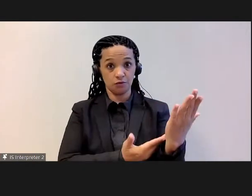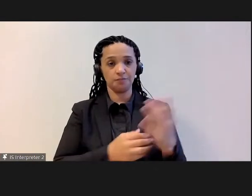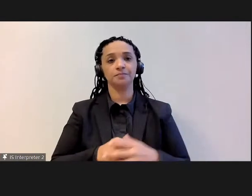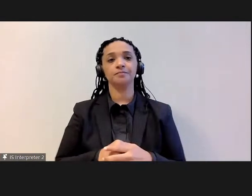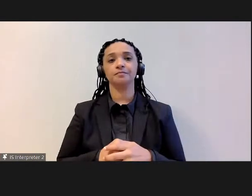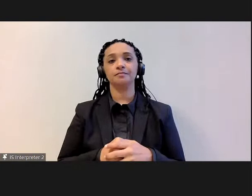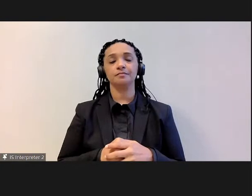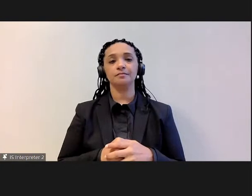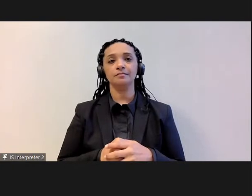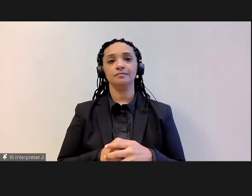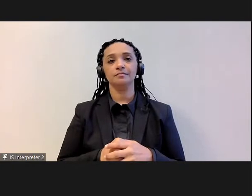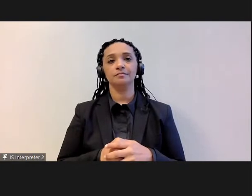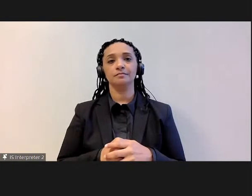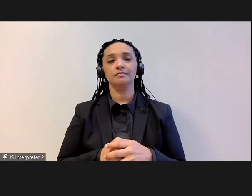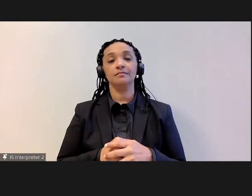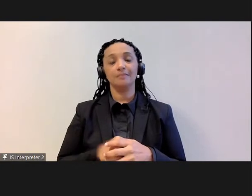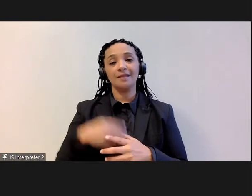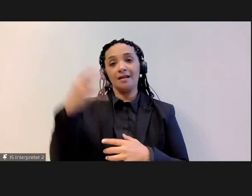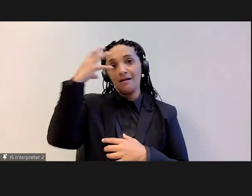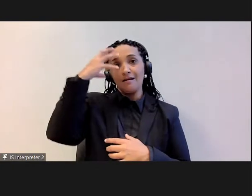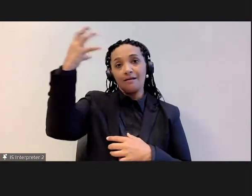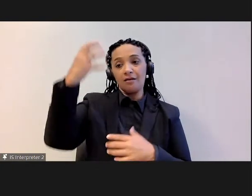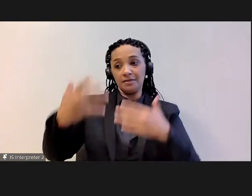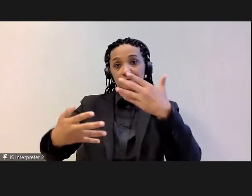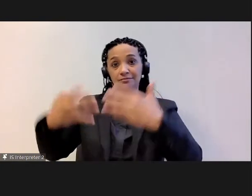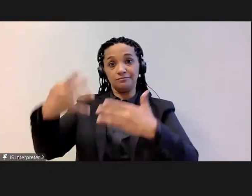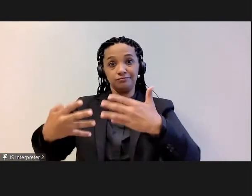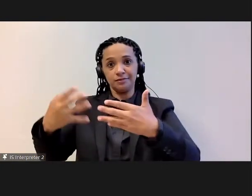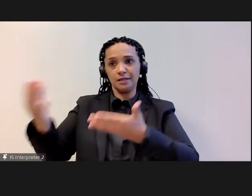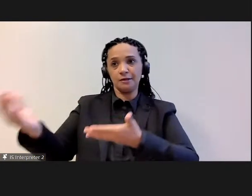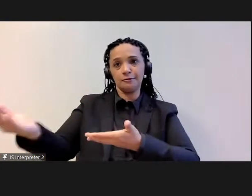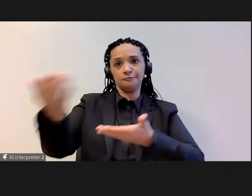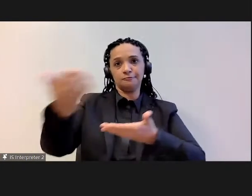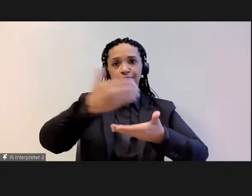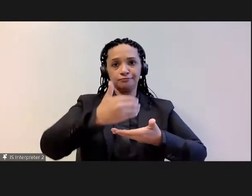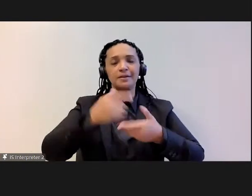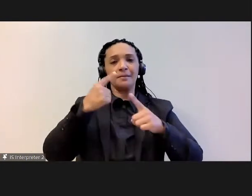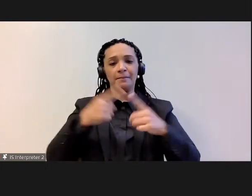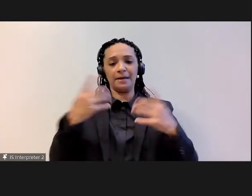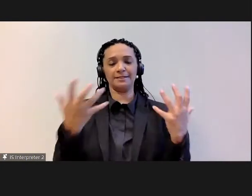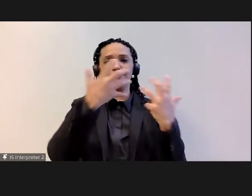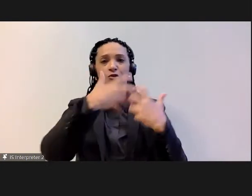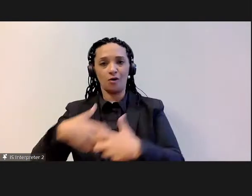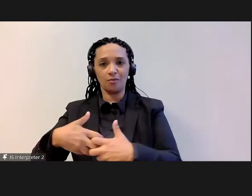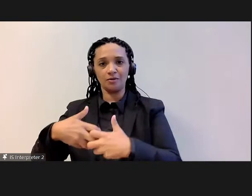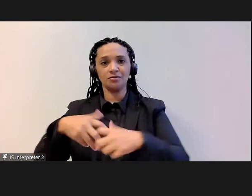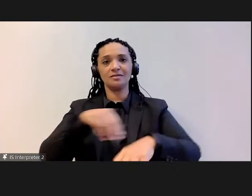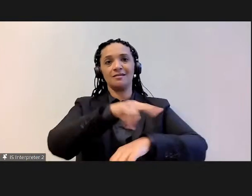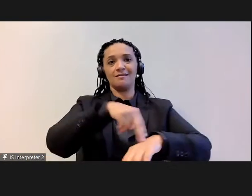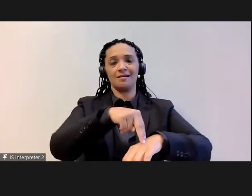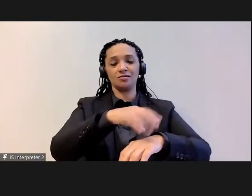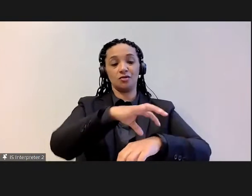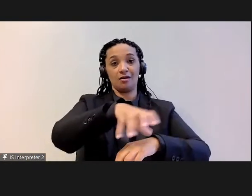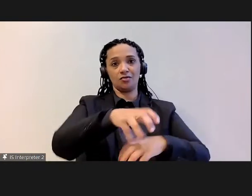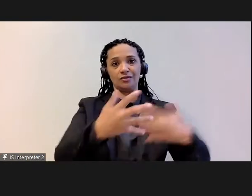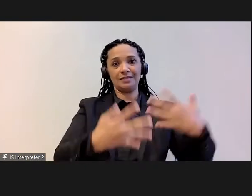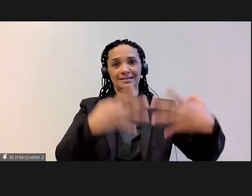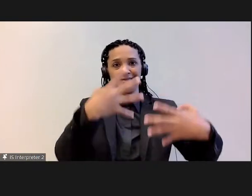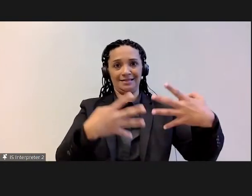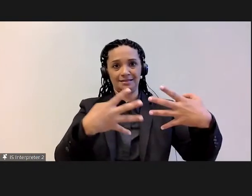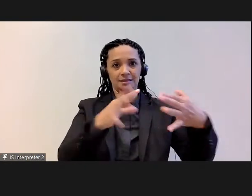of administrative data with national statistics. So basically what this means is that the national